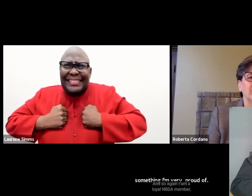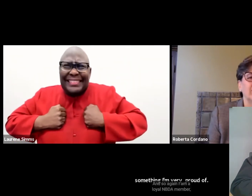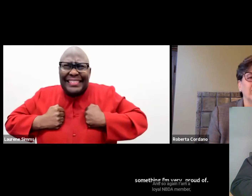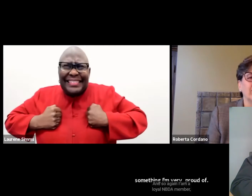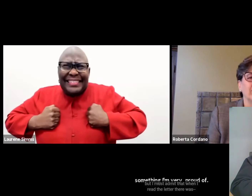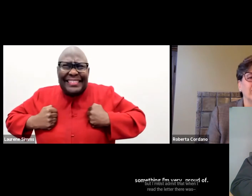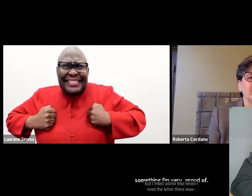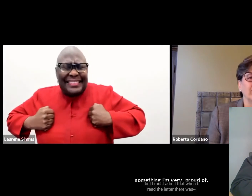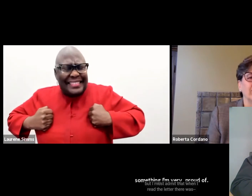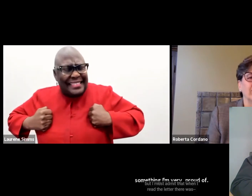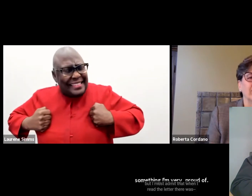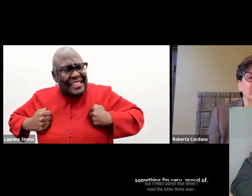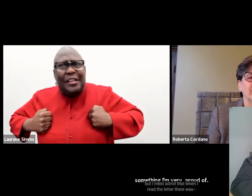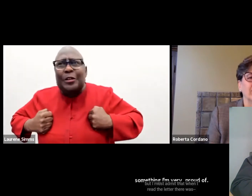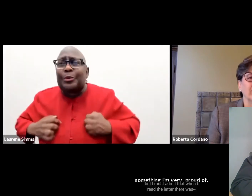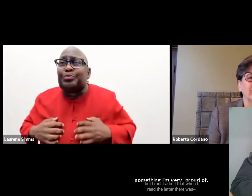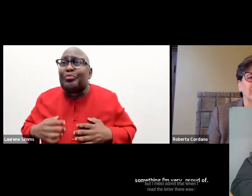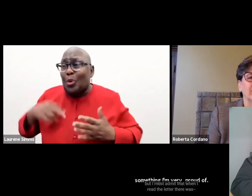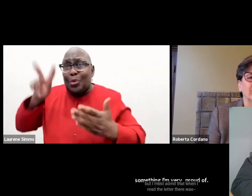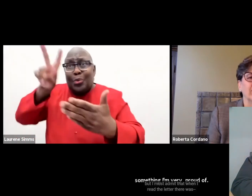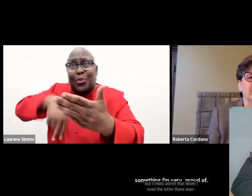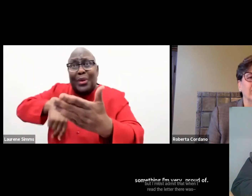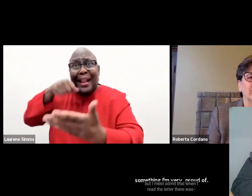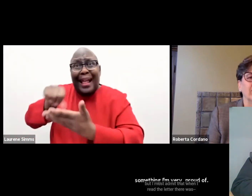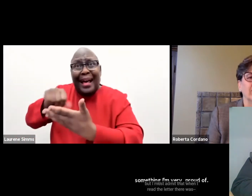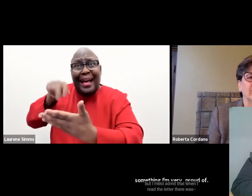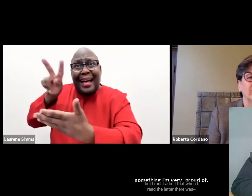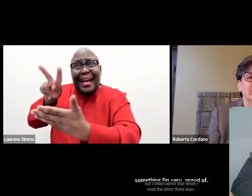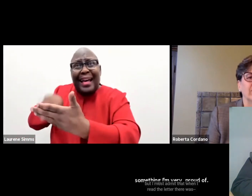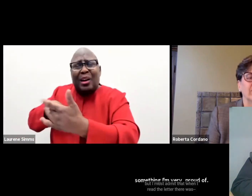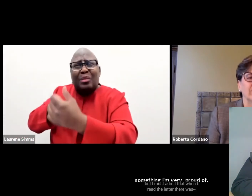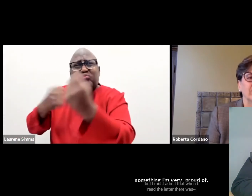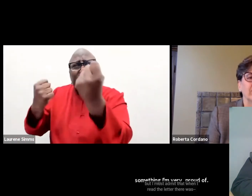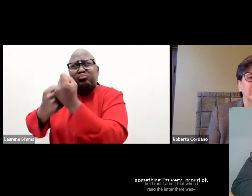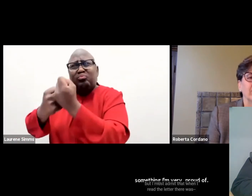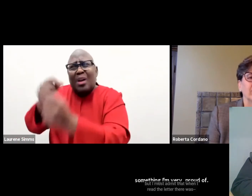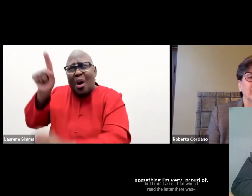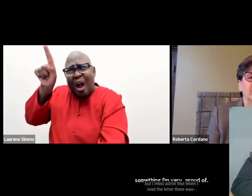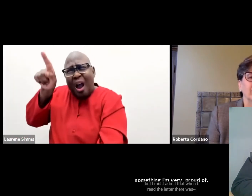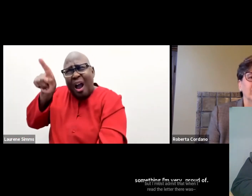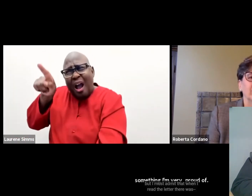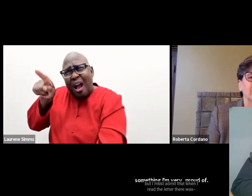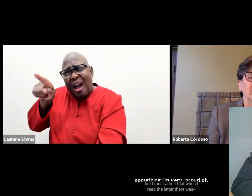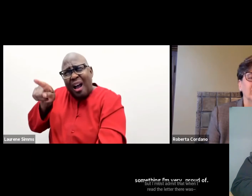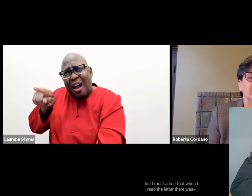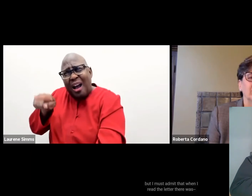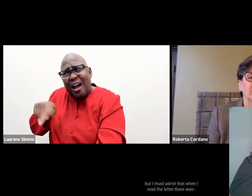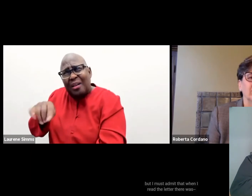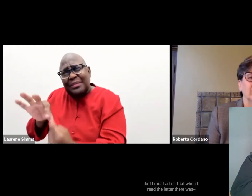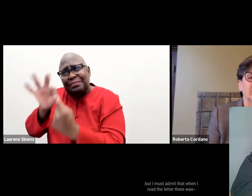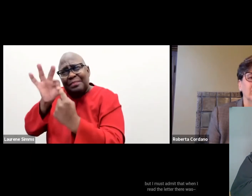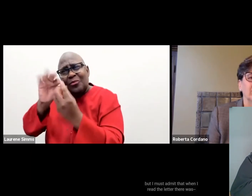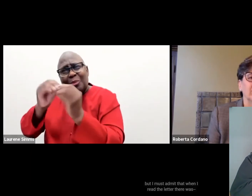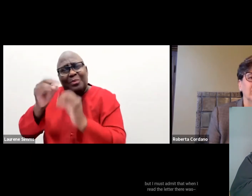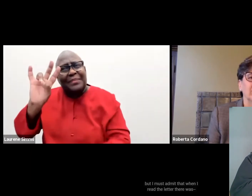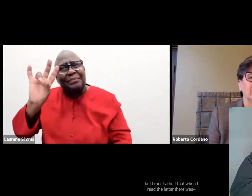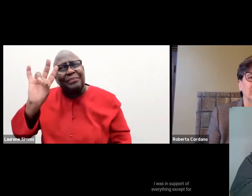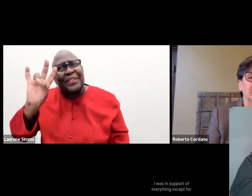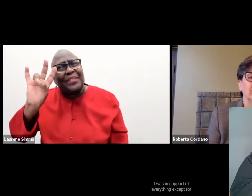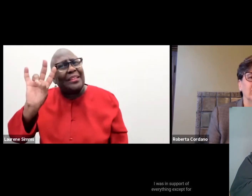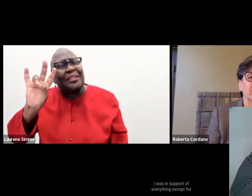And so again, I'm a loyal member of this program. And I must admit, when I read the letters there, I was